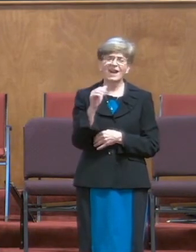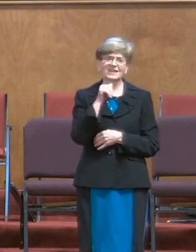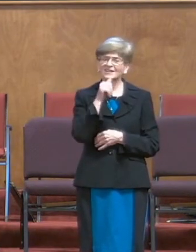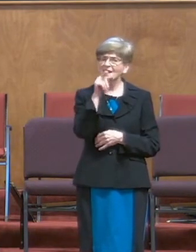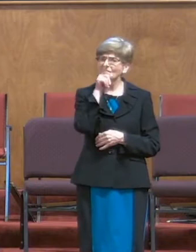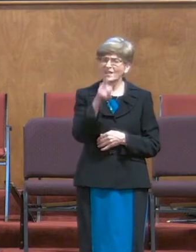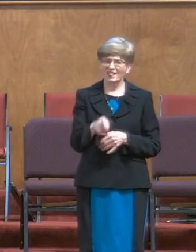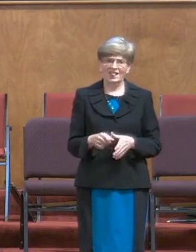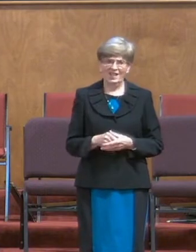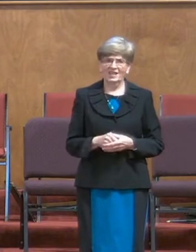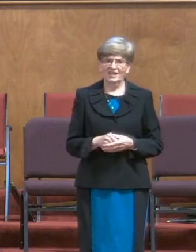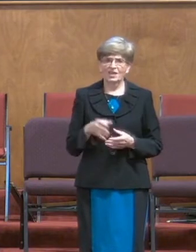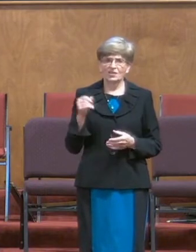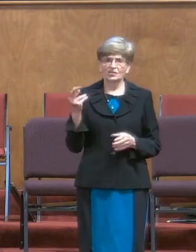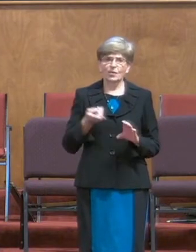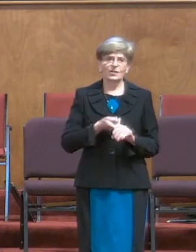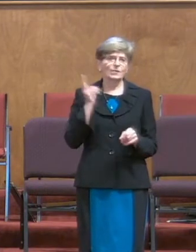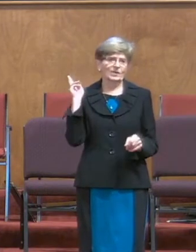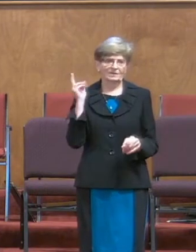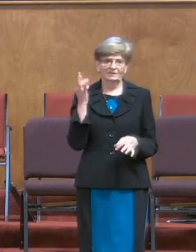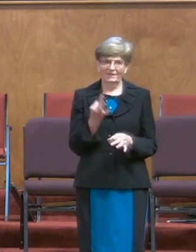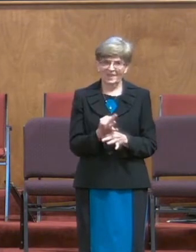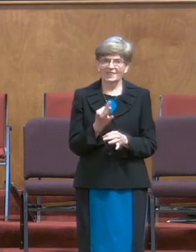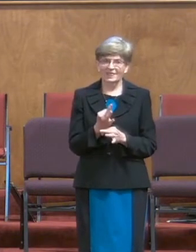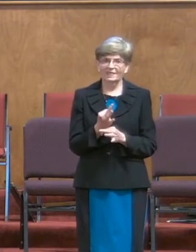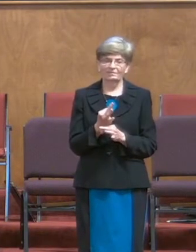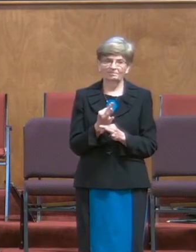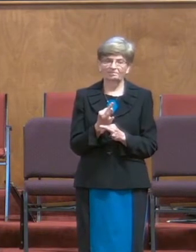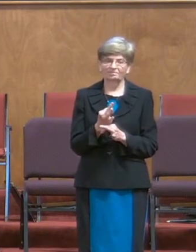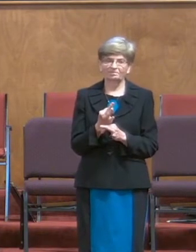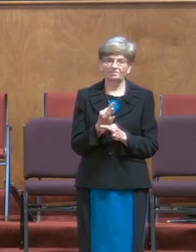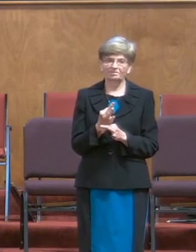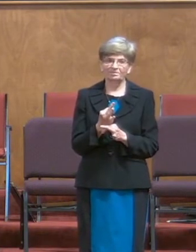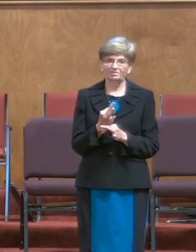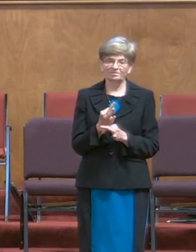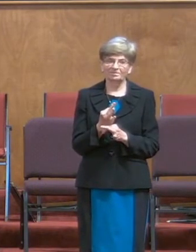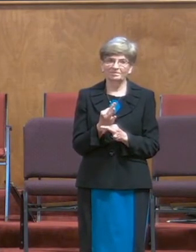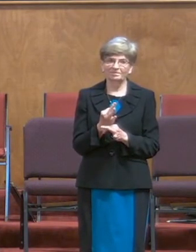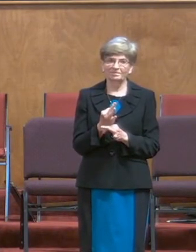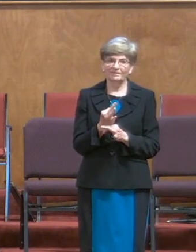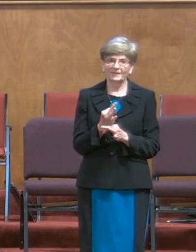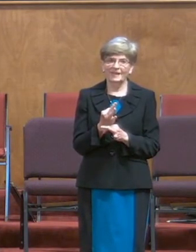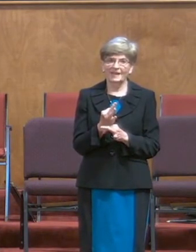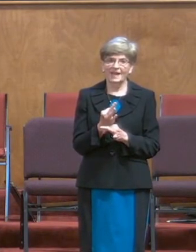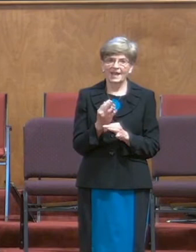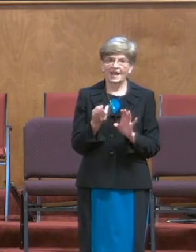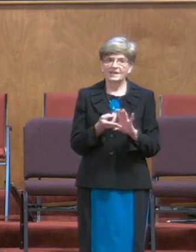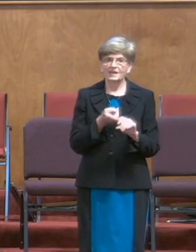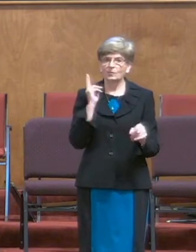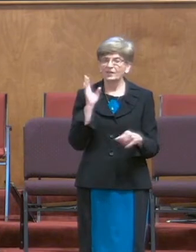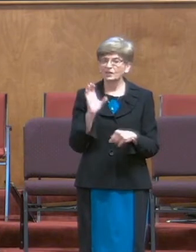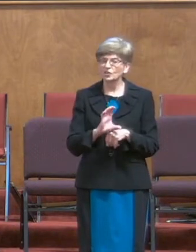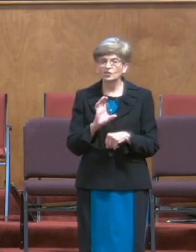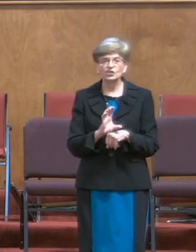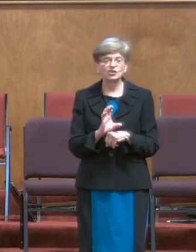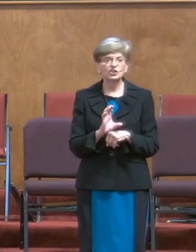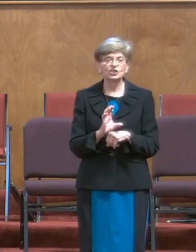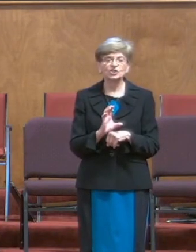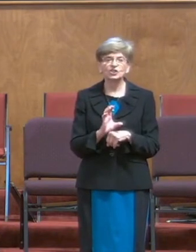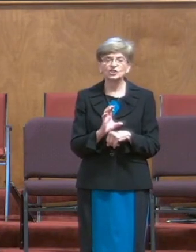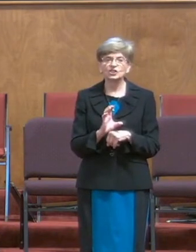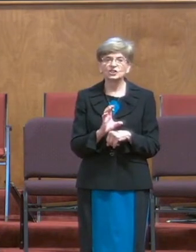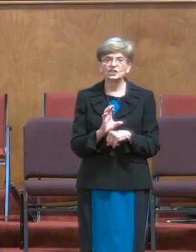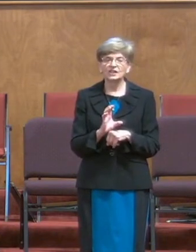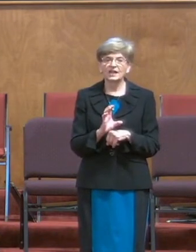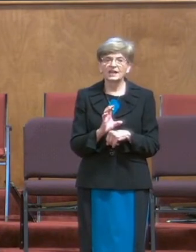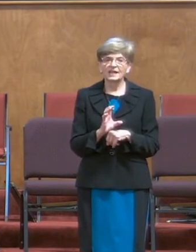And he turned his back on his faith, and he turned his back on the church, and he left the pastorate,